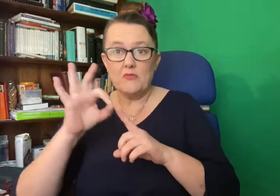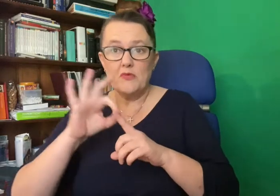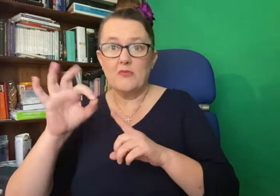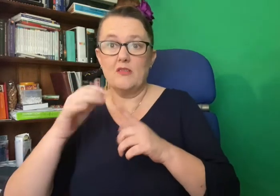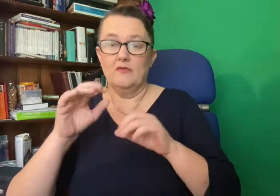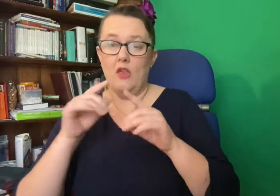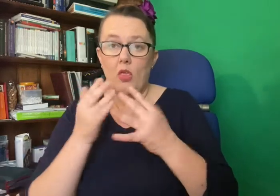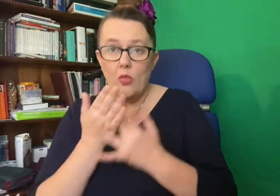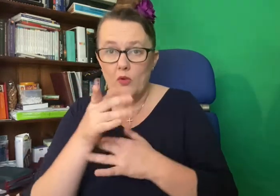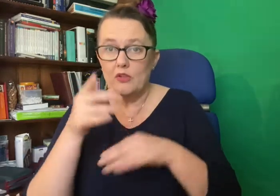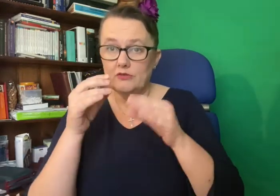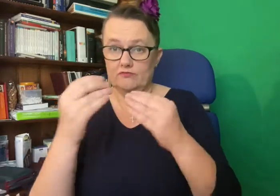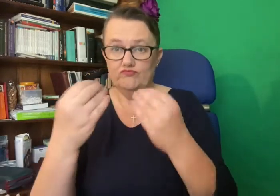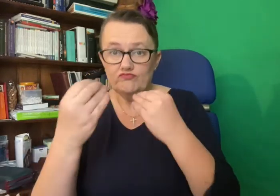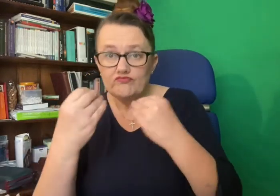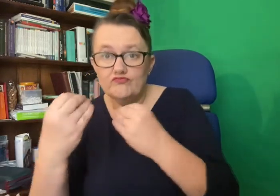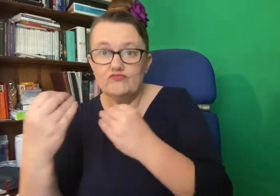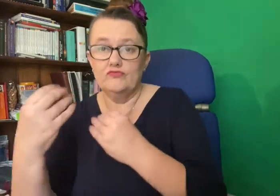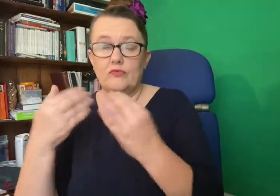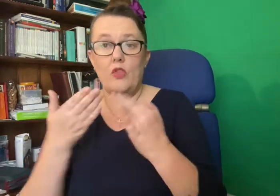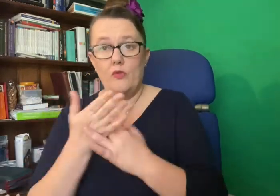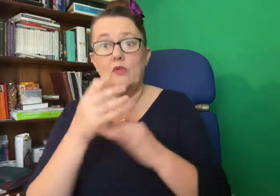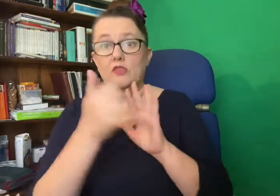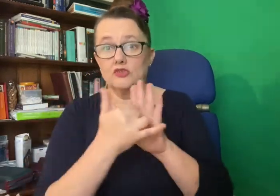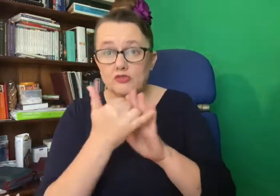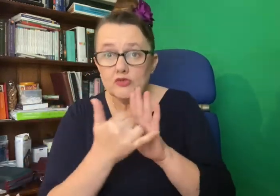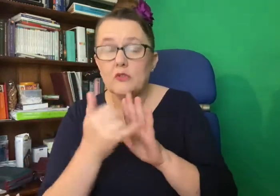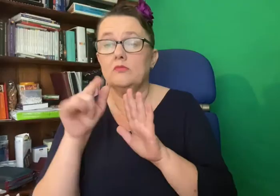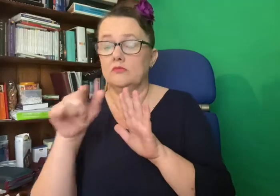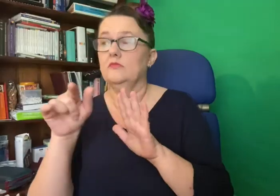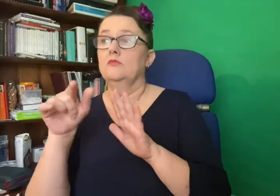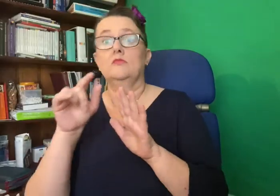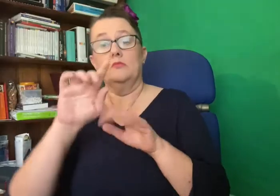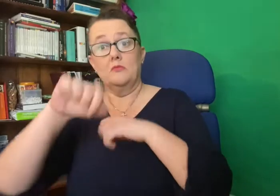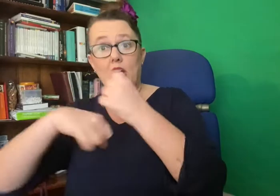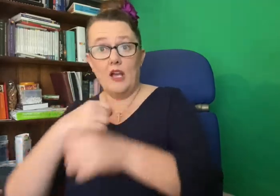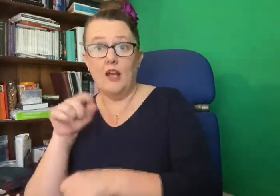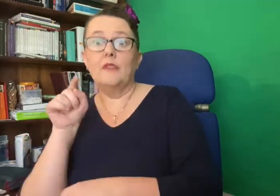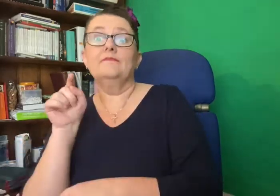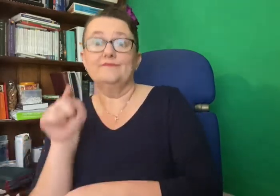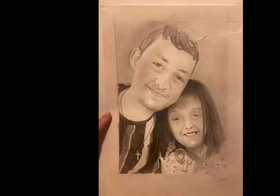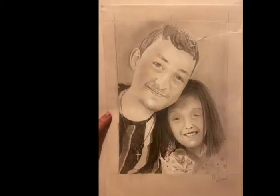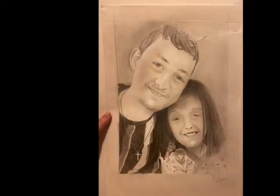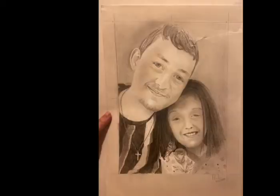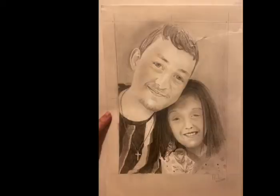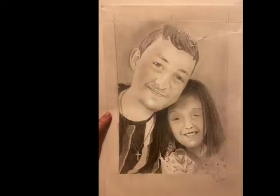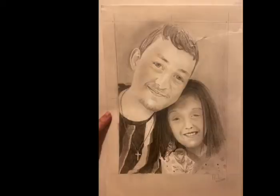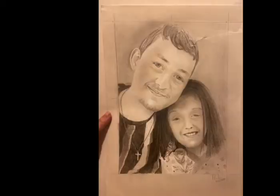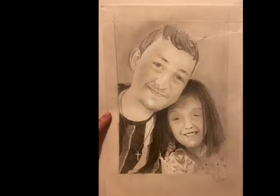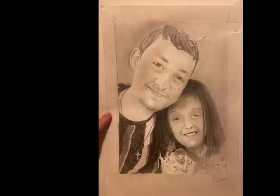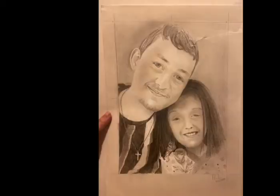and then after watching a few YouTube tutorials that polished up my technique, I was able to develop